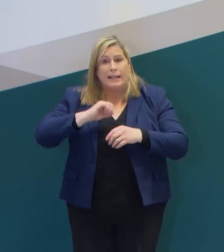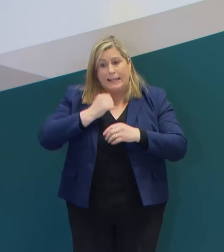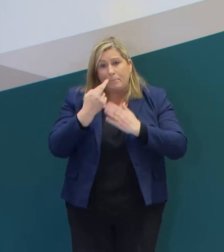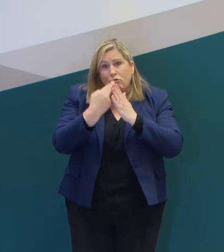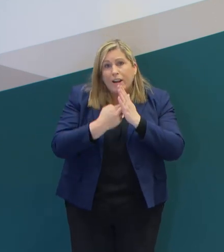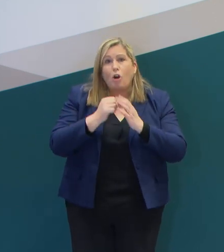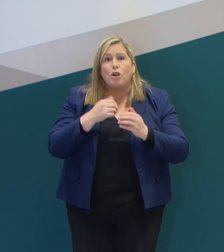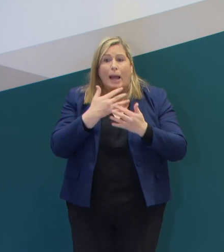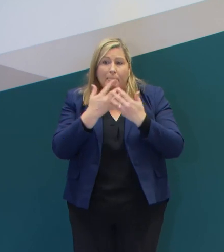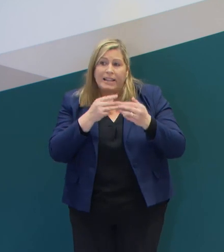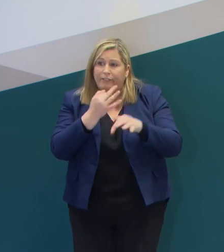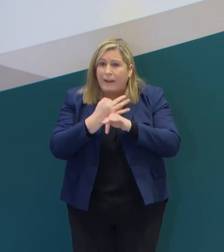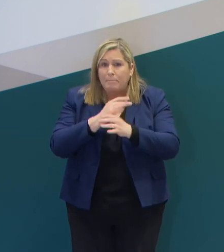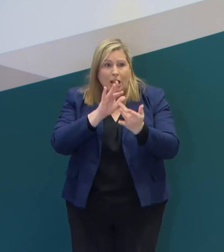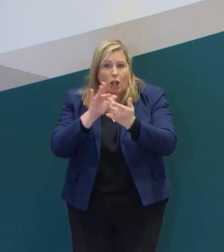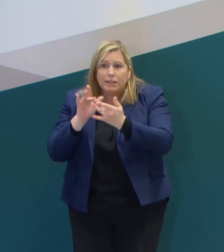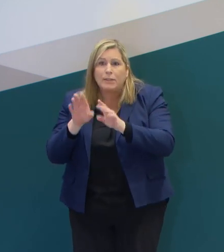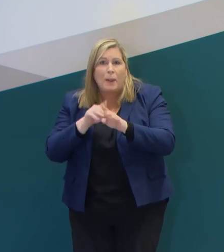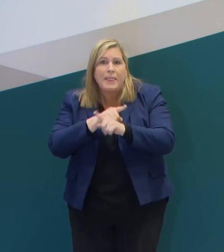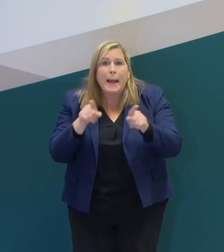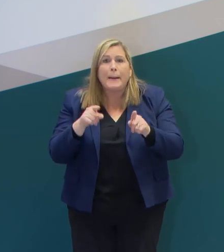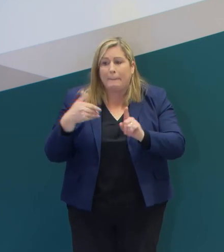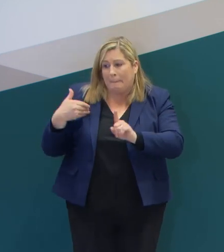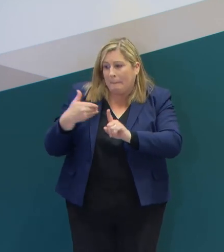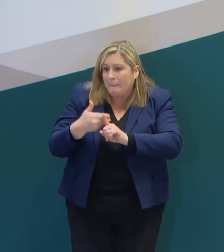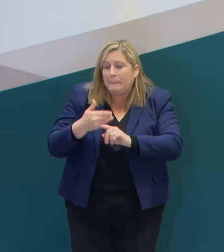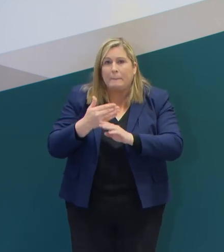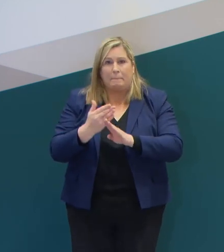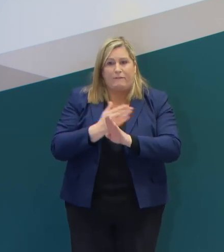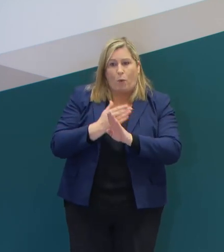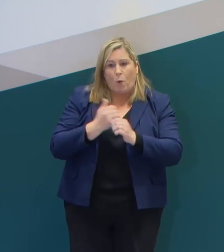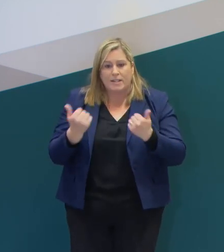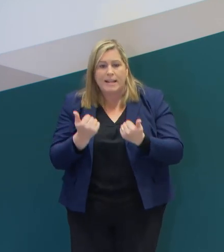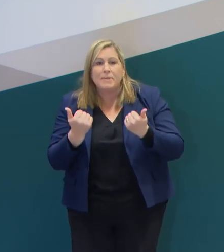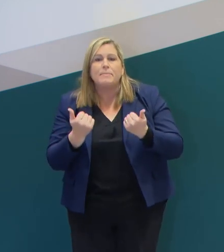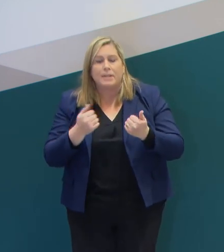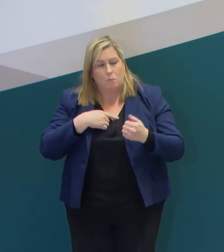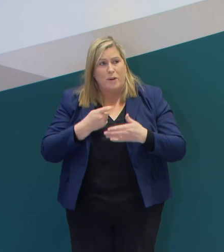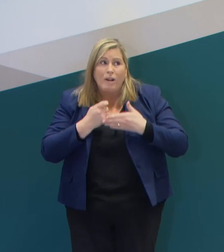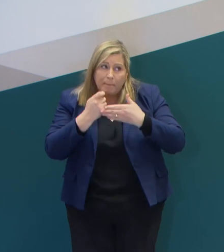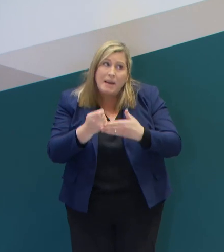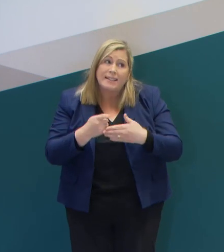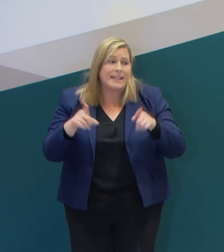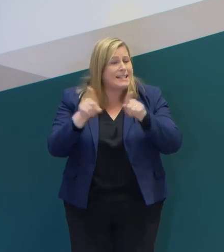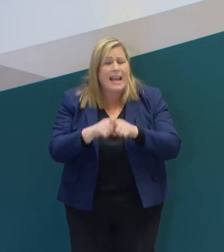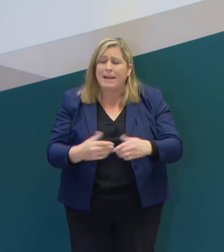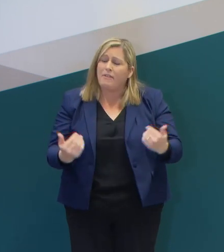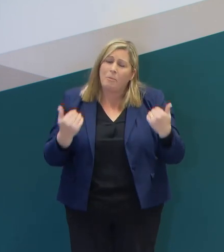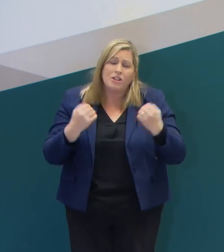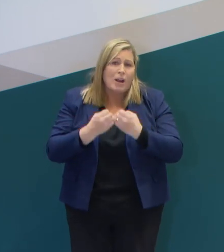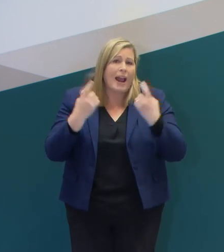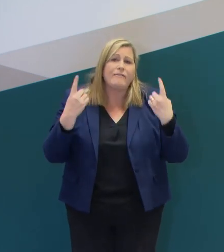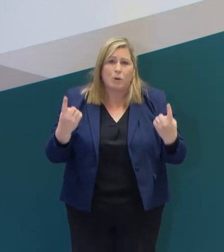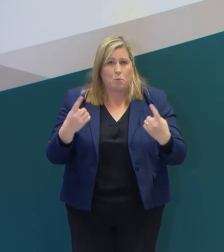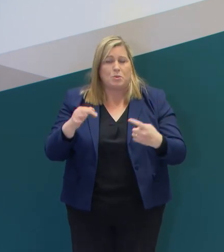So the measures will be exactly the same that we're recommending for them and what they should do. And we think that's the important step in terms